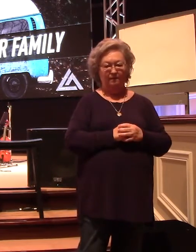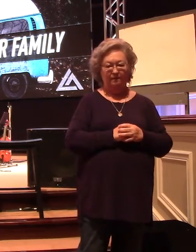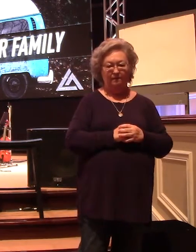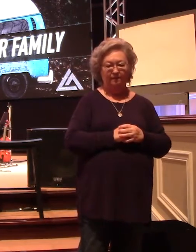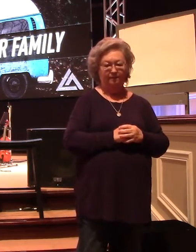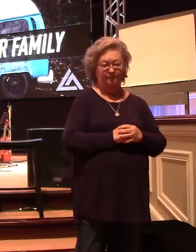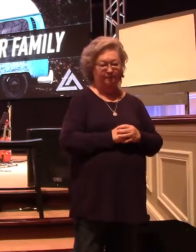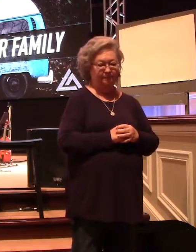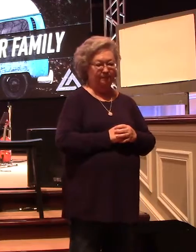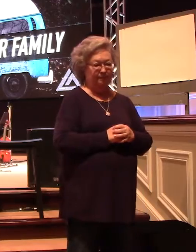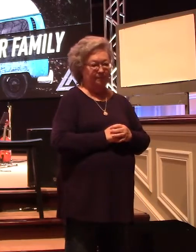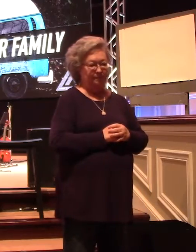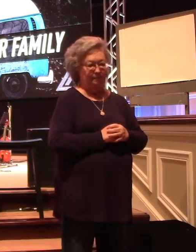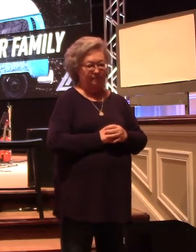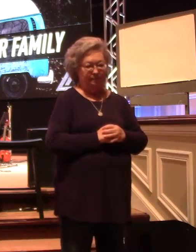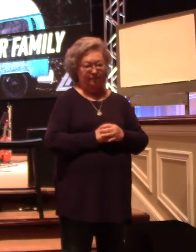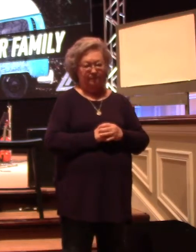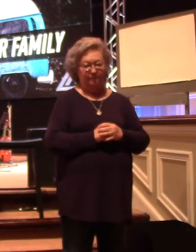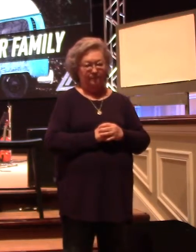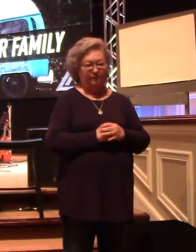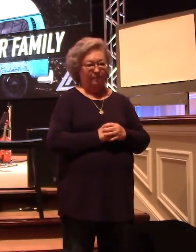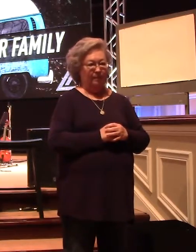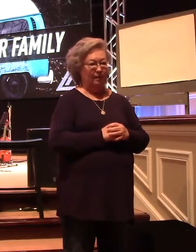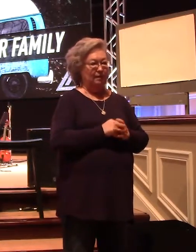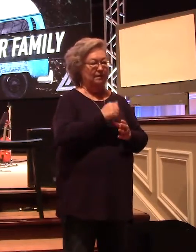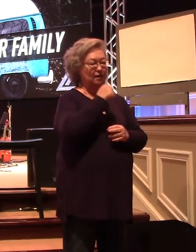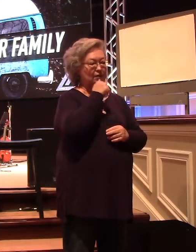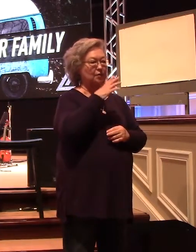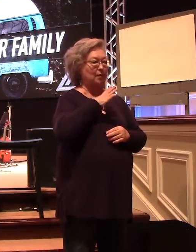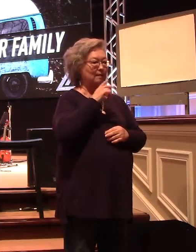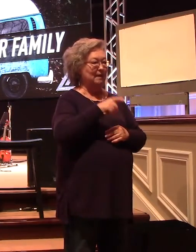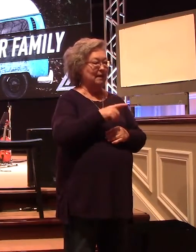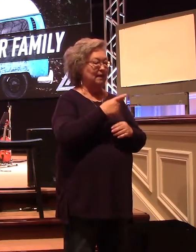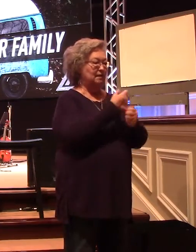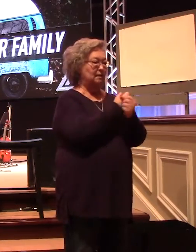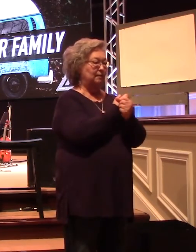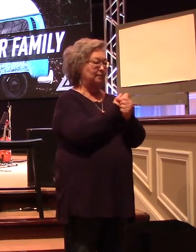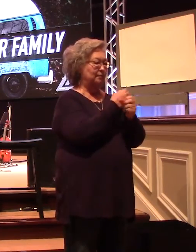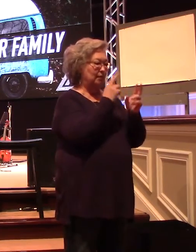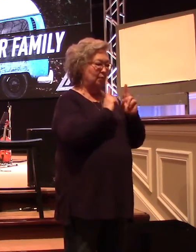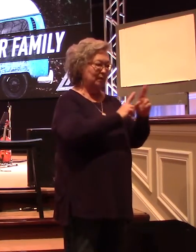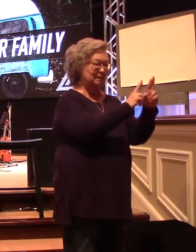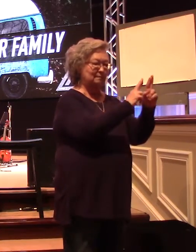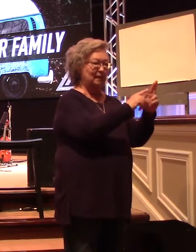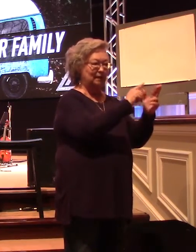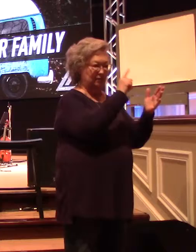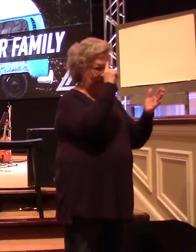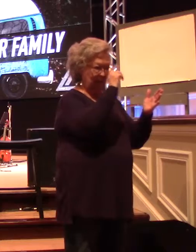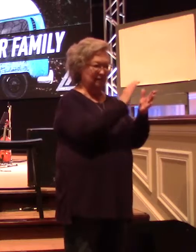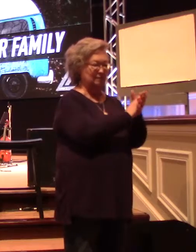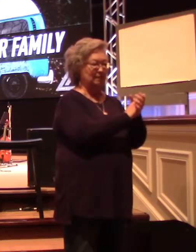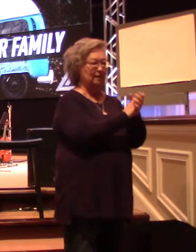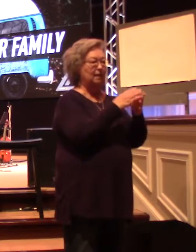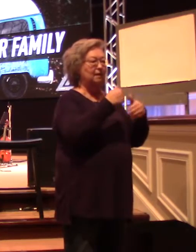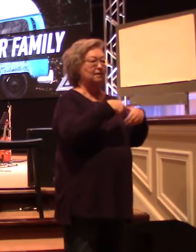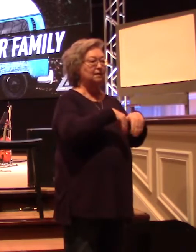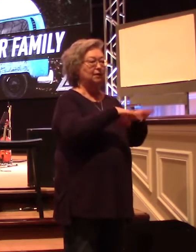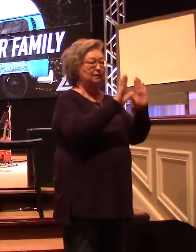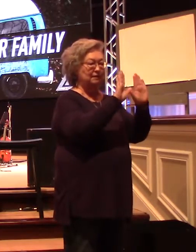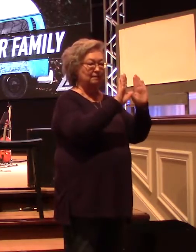wives and wives respecting and honoring your husbands. The beginning of that chapter says, submit yourselves one to